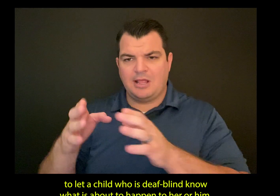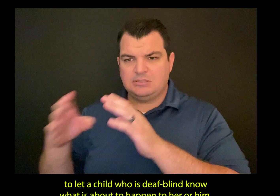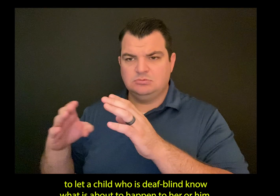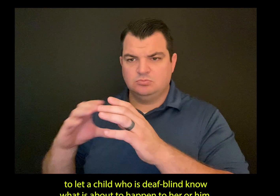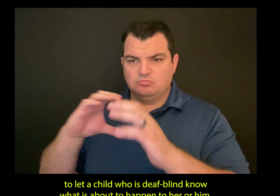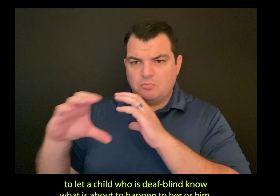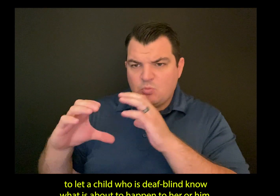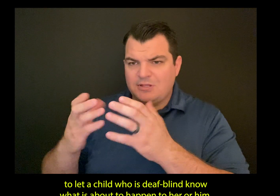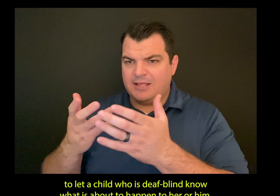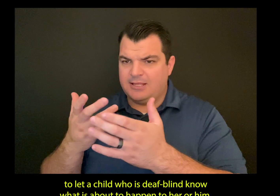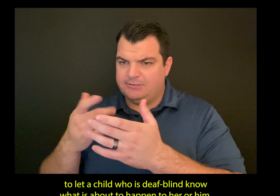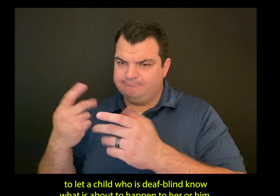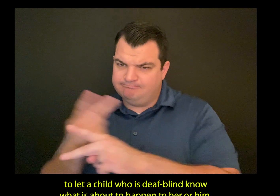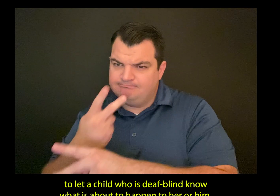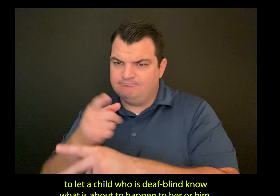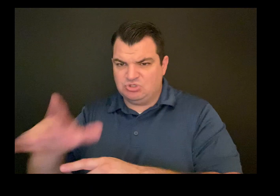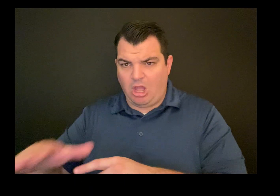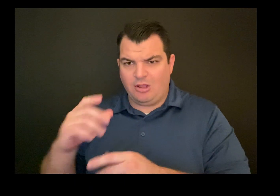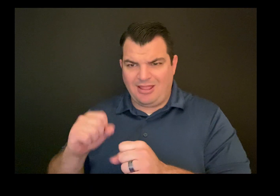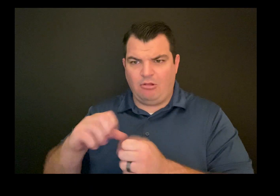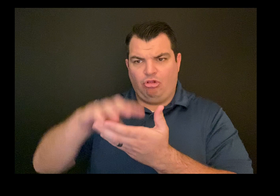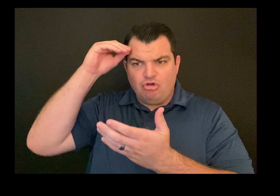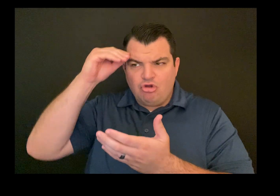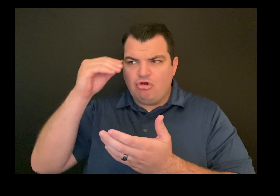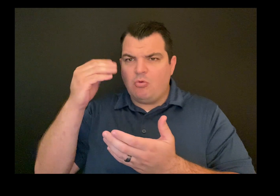is about to happen to her or him.